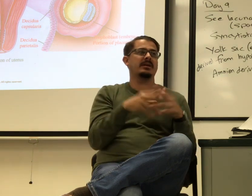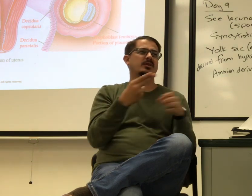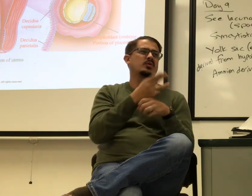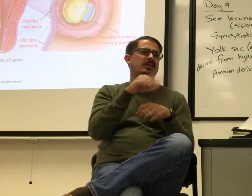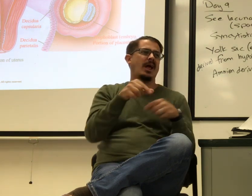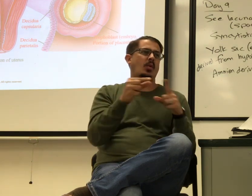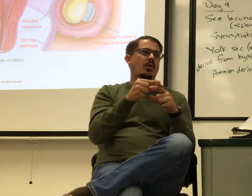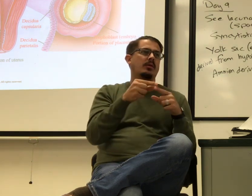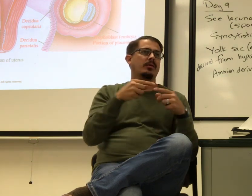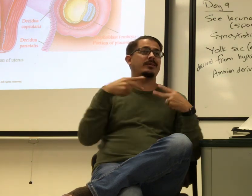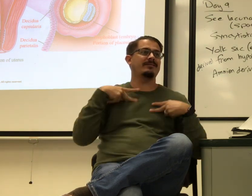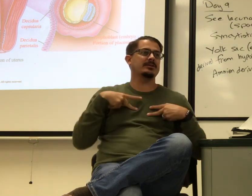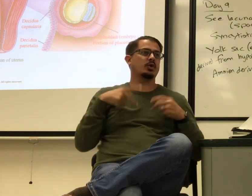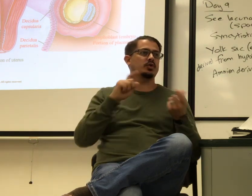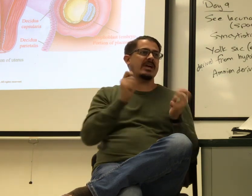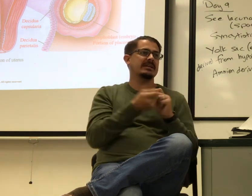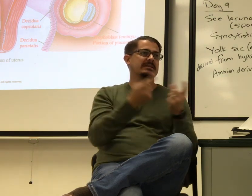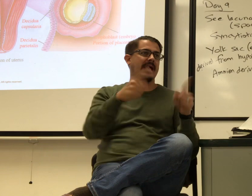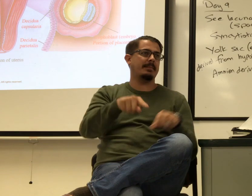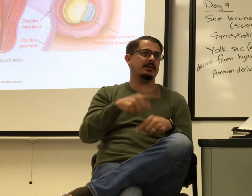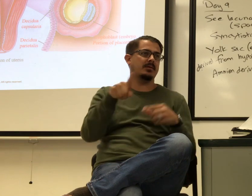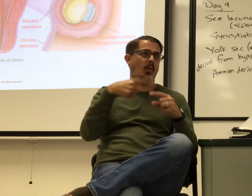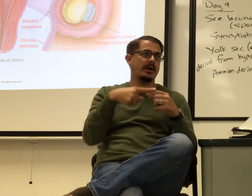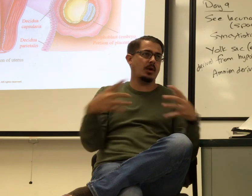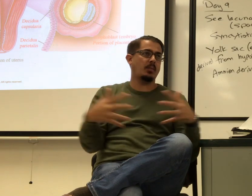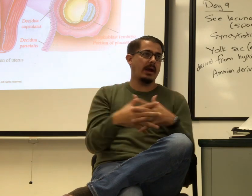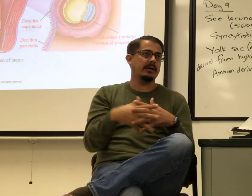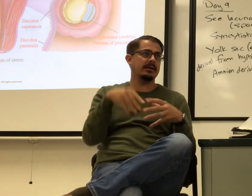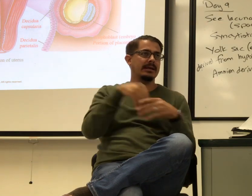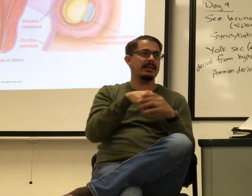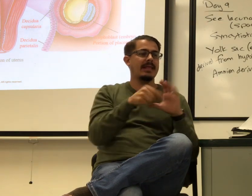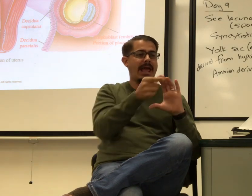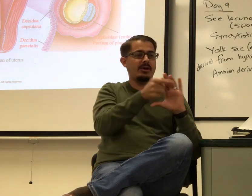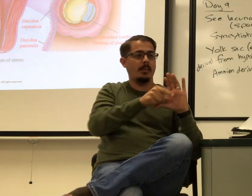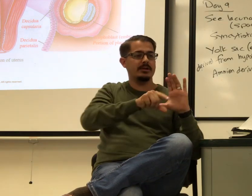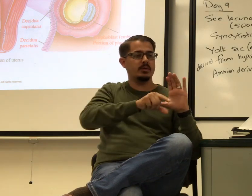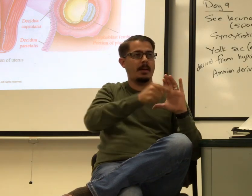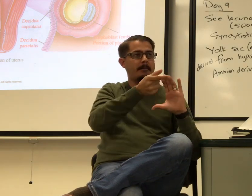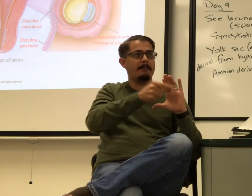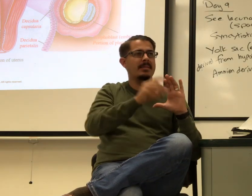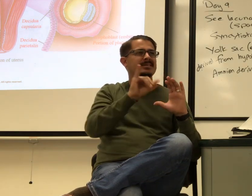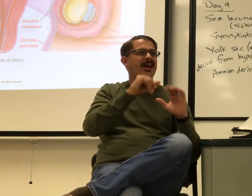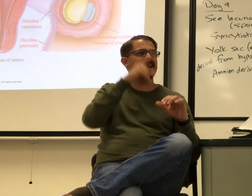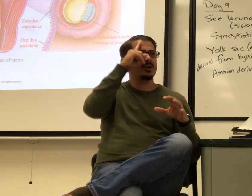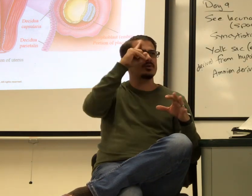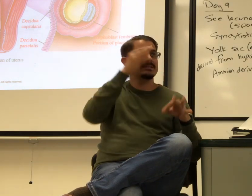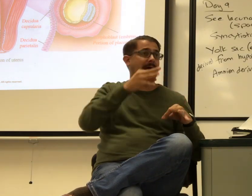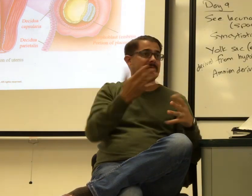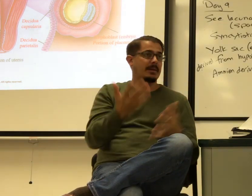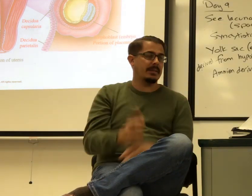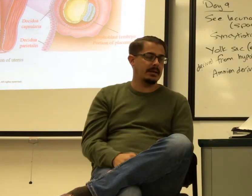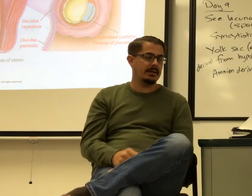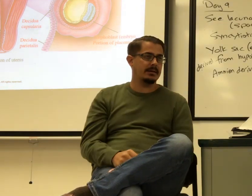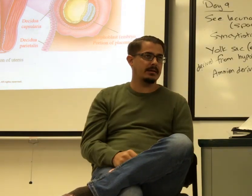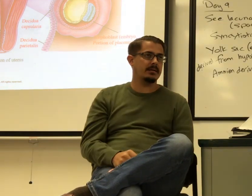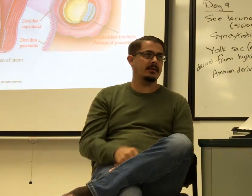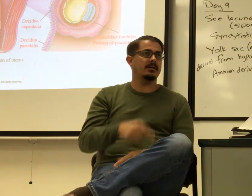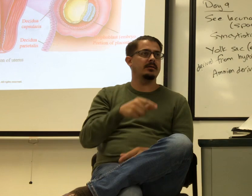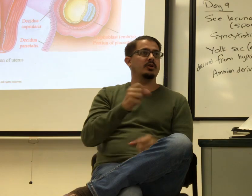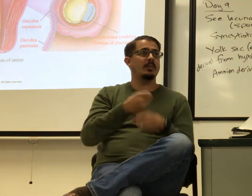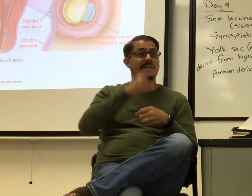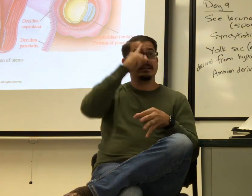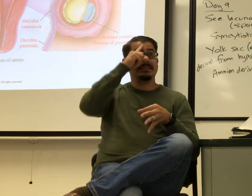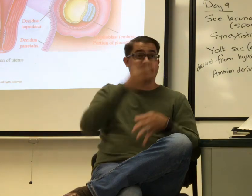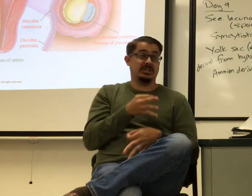there's physical changes that occur when you're pregnant in the endometrium. But it's like when you decide something. You make a